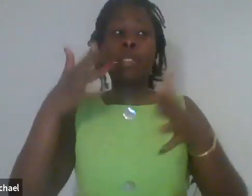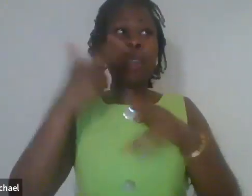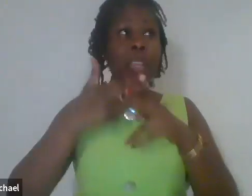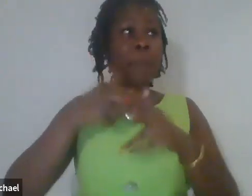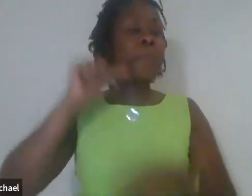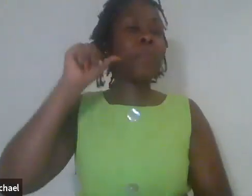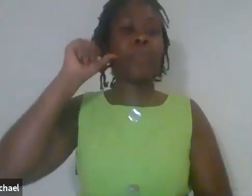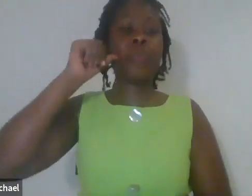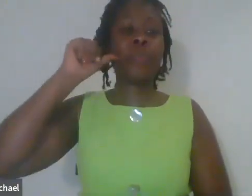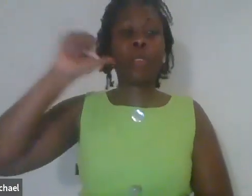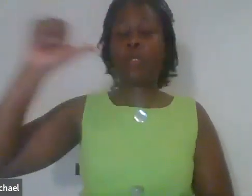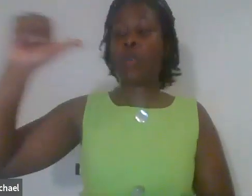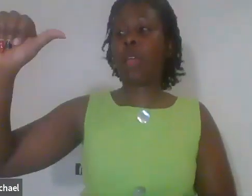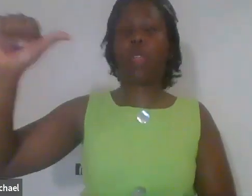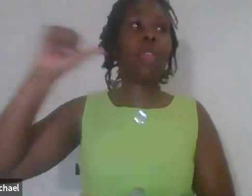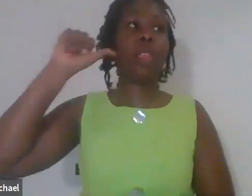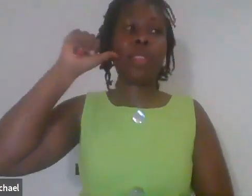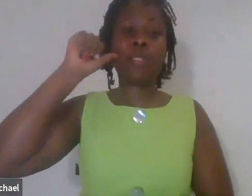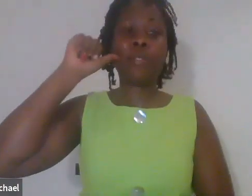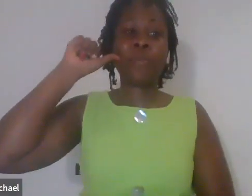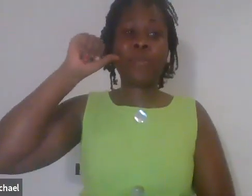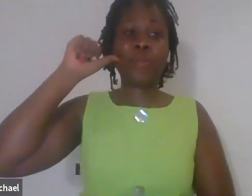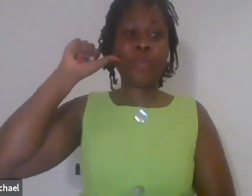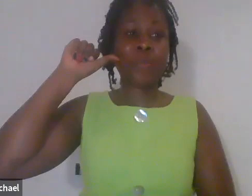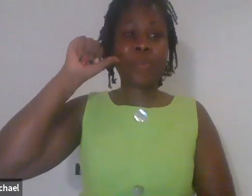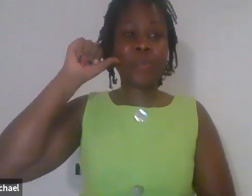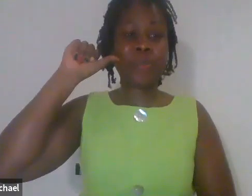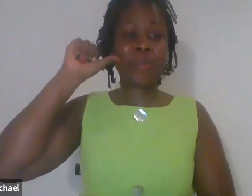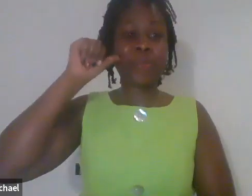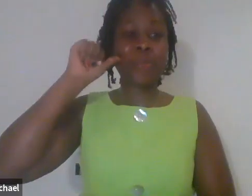So, Ashura? This is my sign name, Ashura.